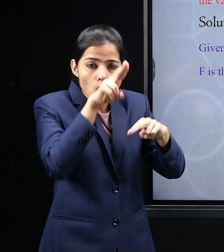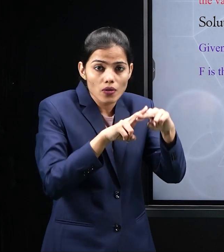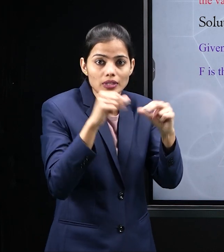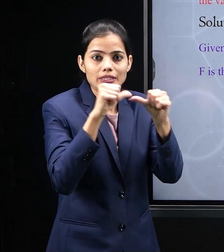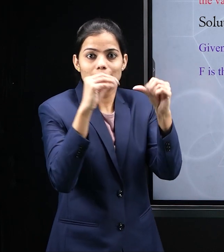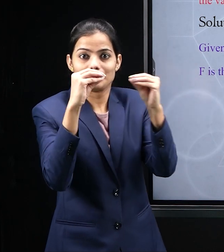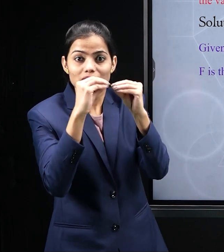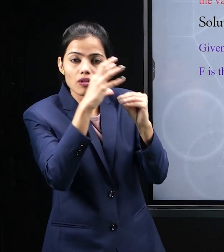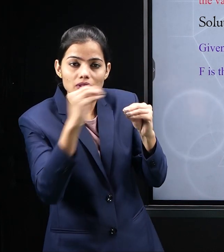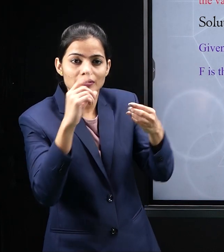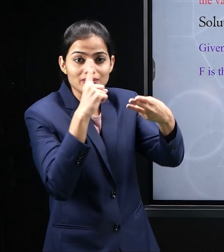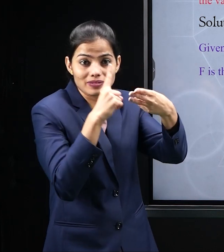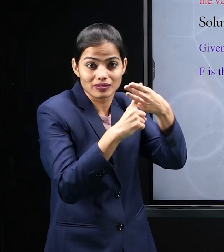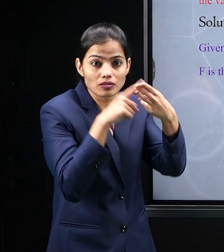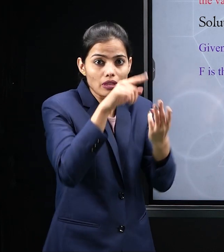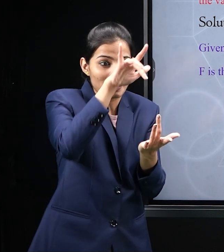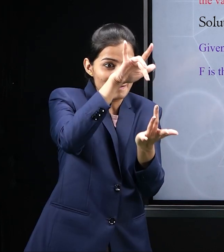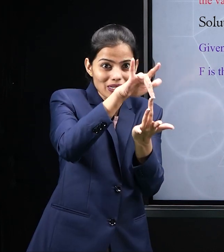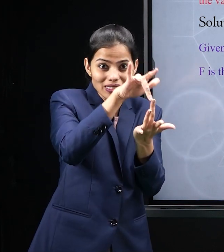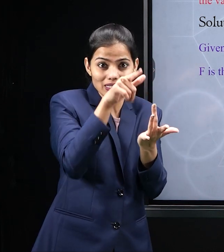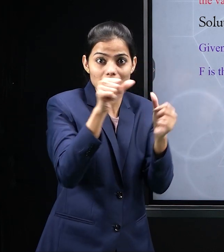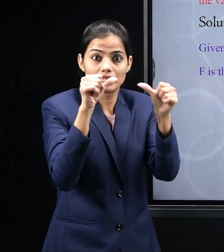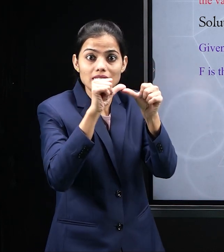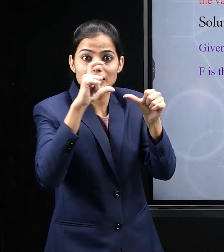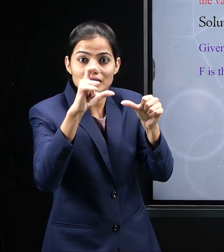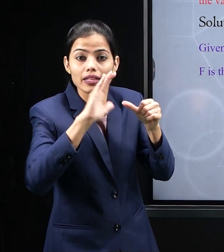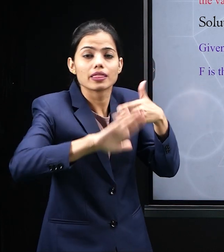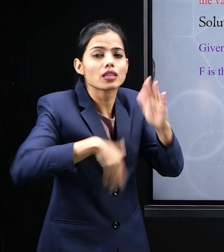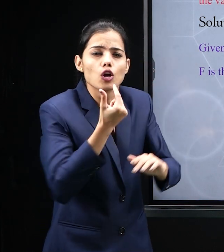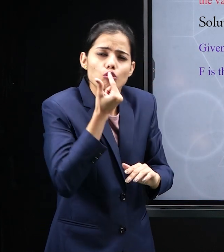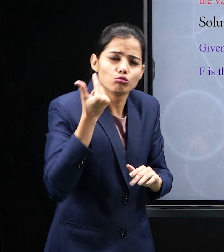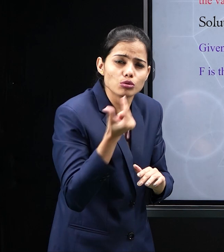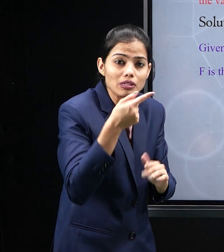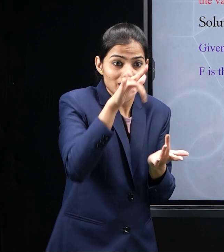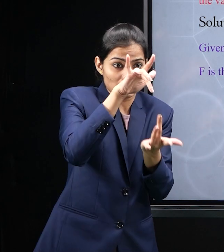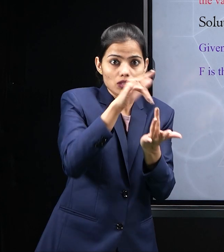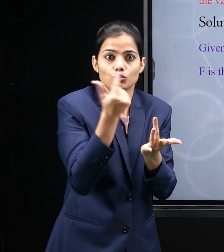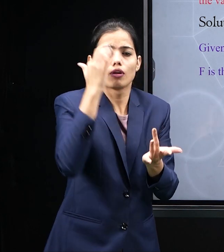E is the midpoint of AC, then using the midpoint theorem,